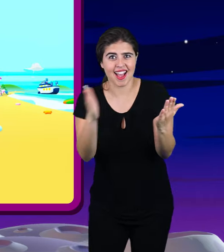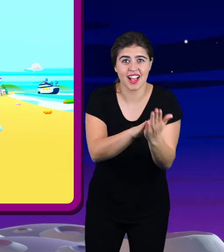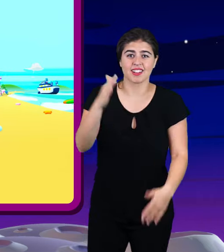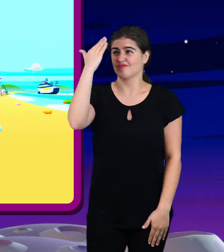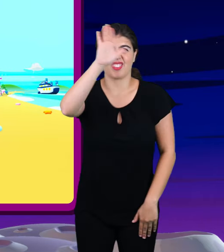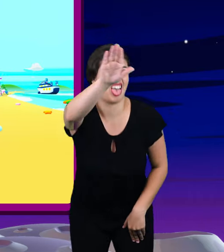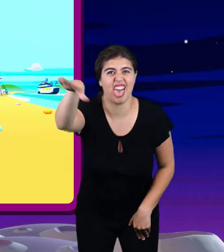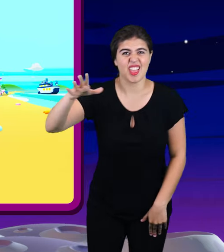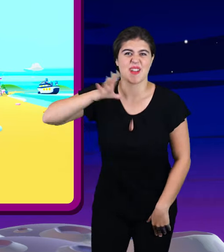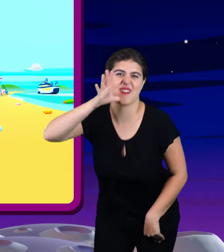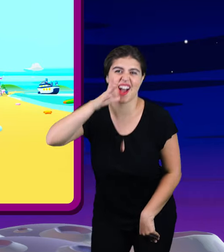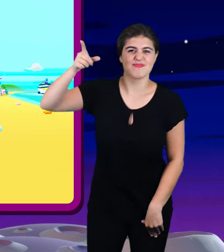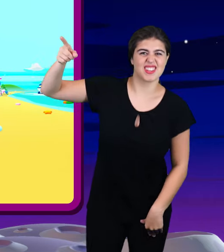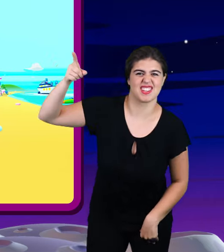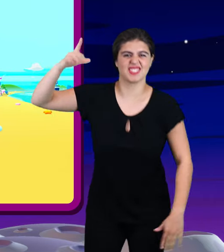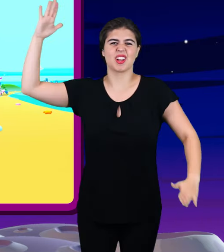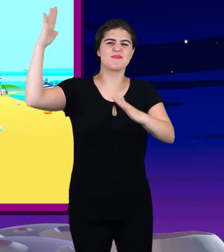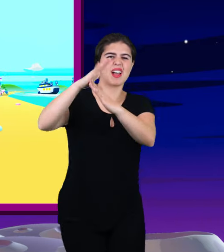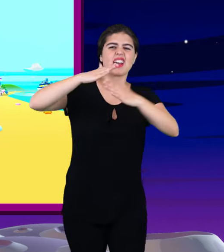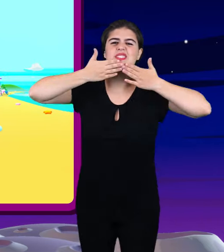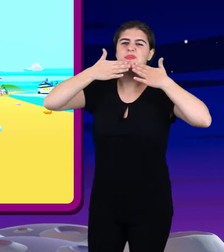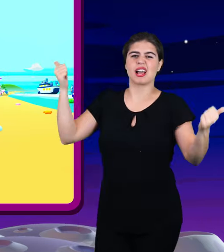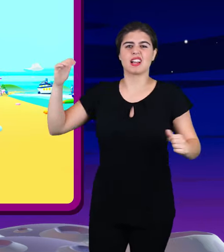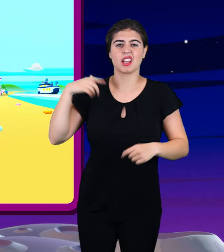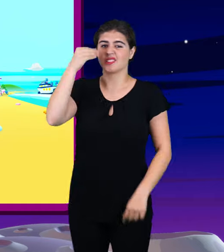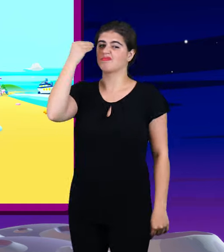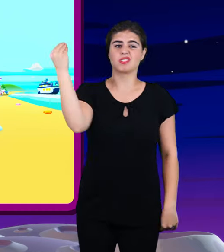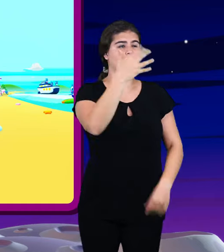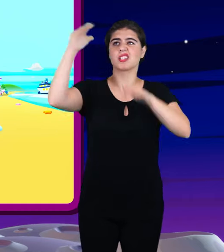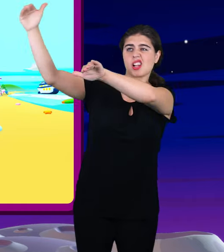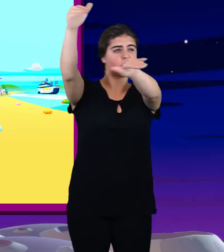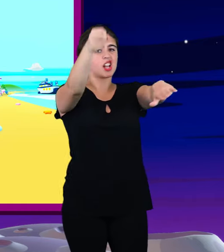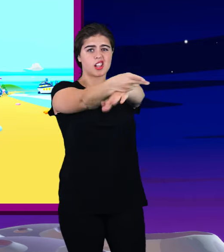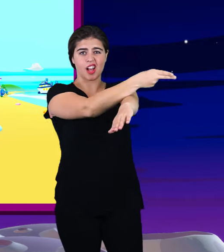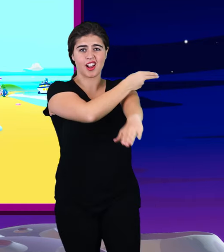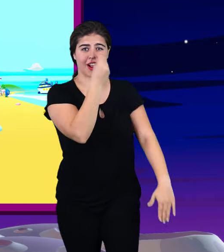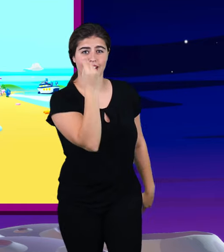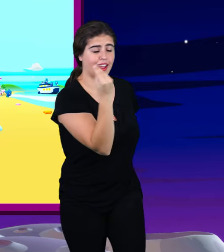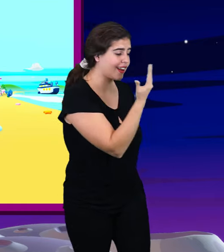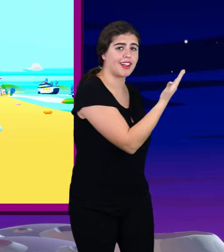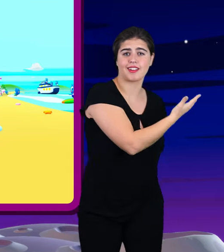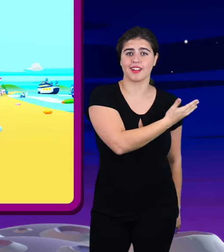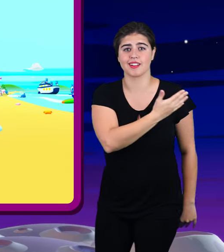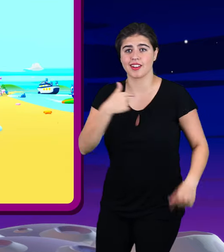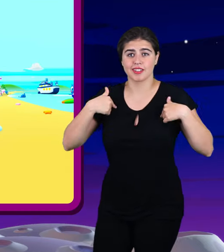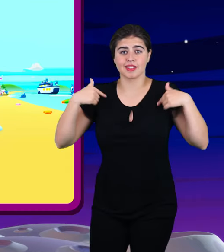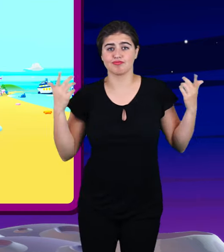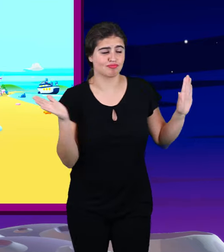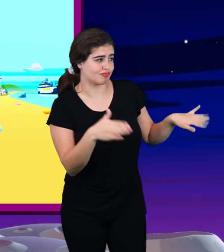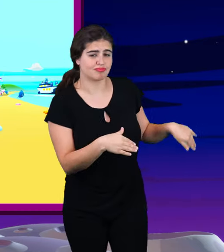Everybody knows that my mommy is the best. She's the best. I